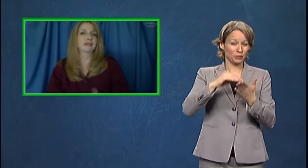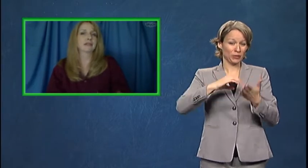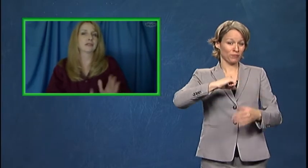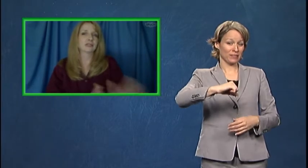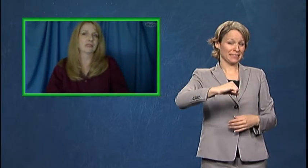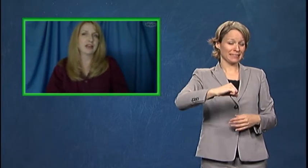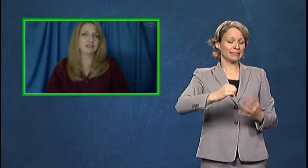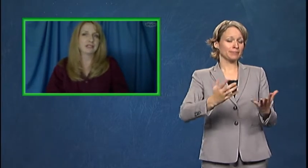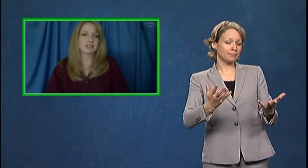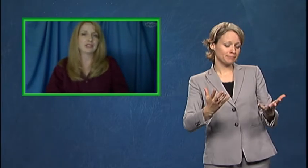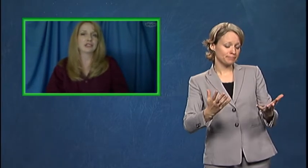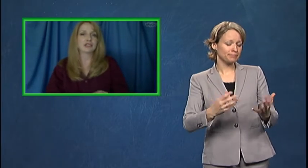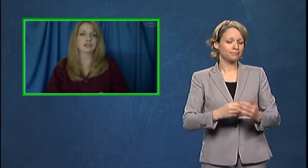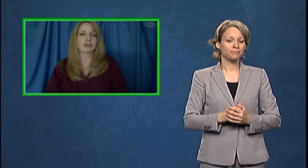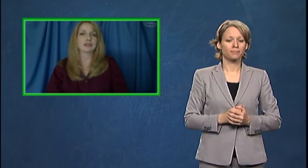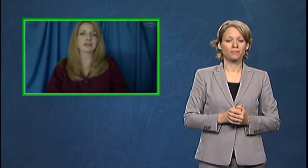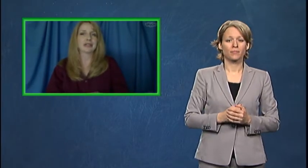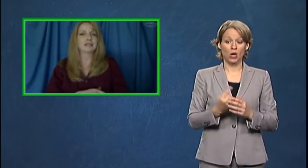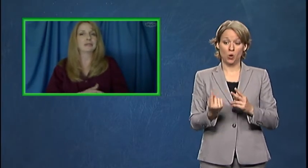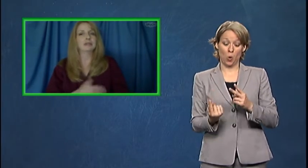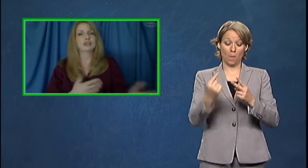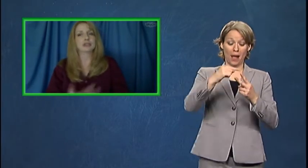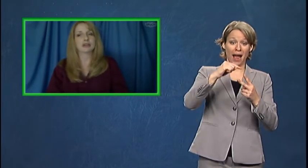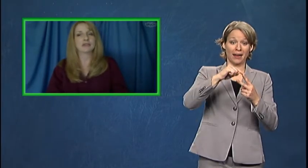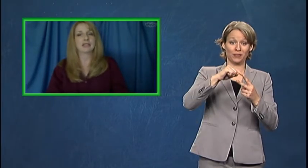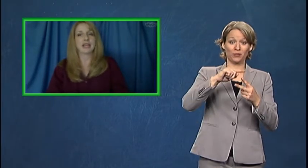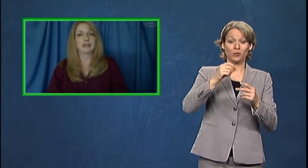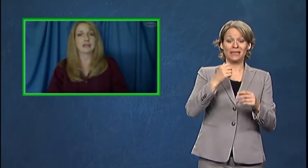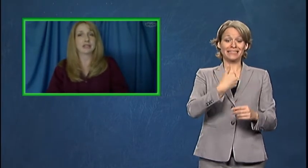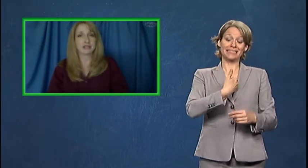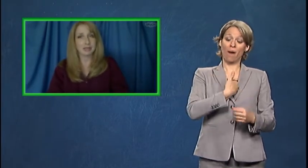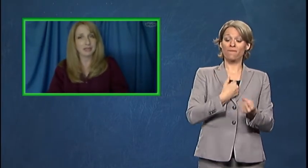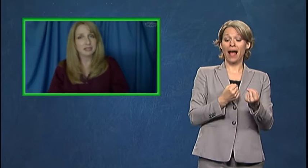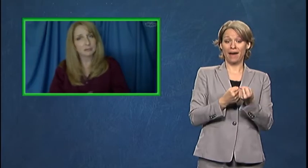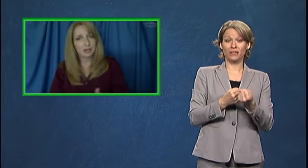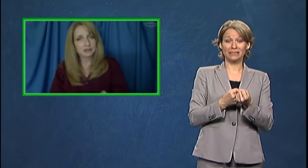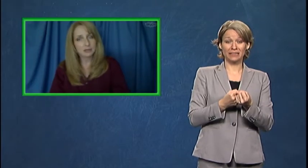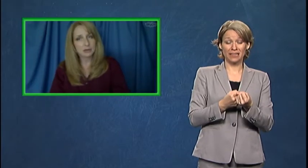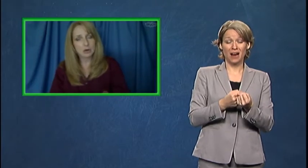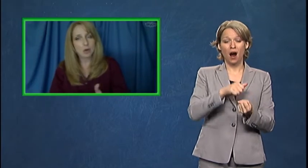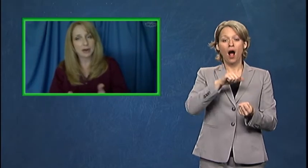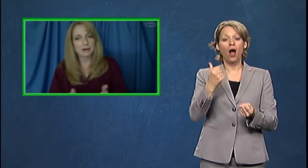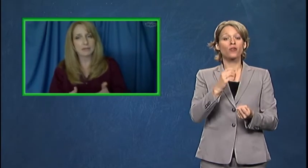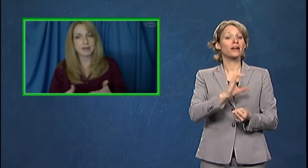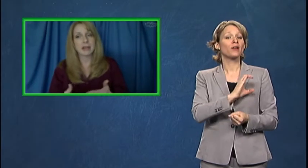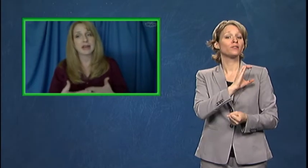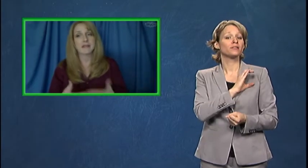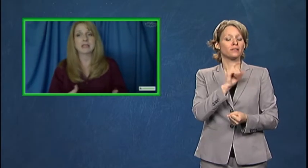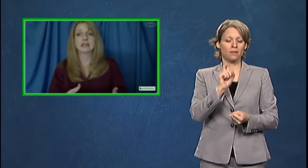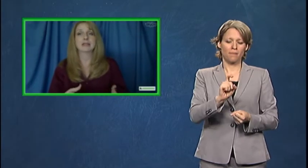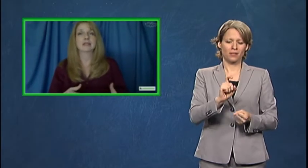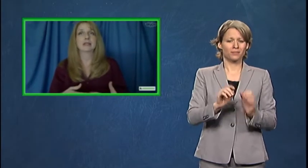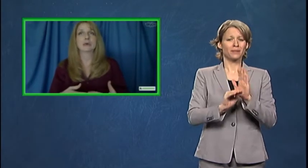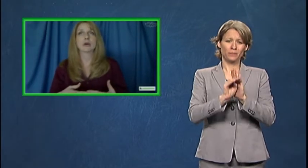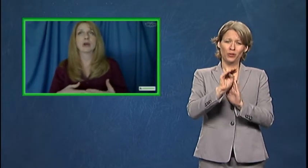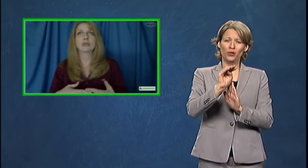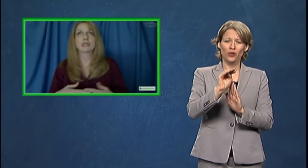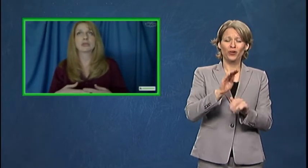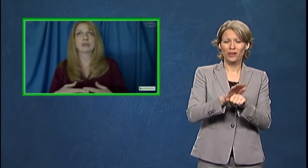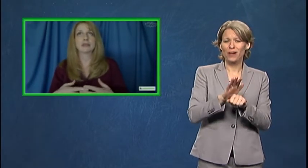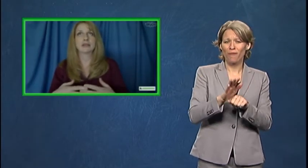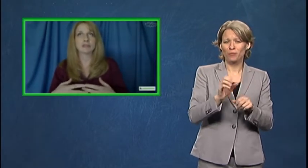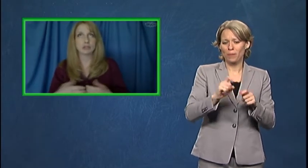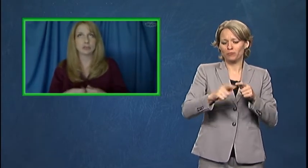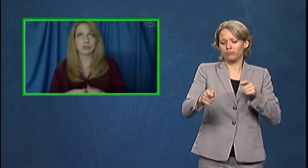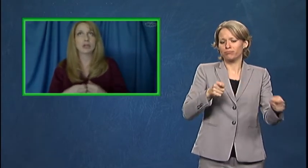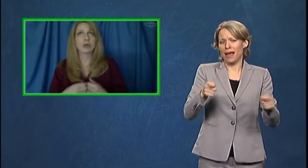Back to the self-advocacy issue, they need to be mature enough to handle the independence possibly required. And by that I mean, are we dealing